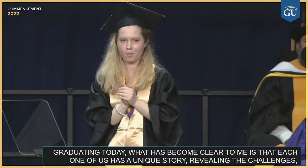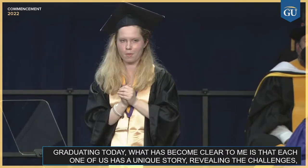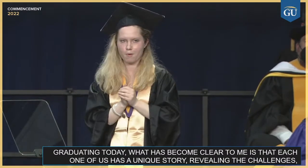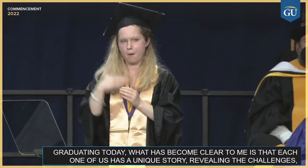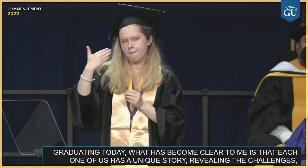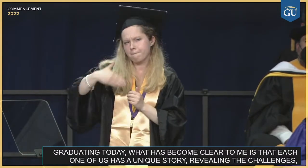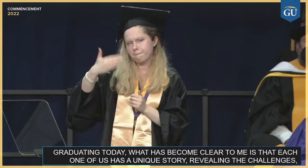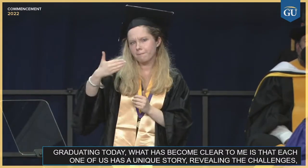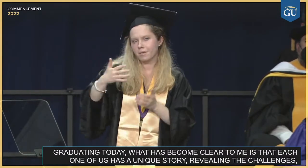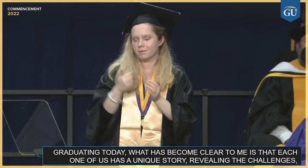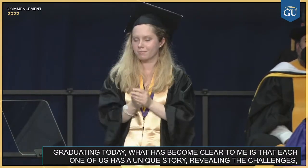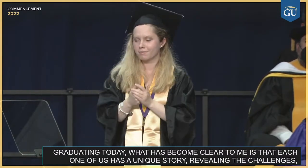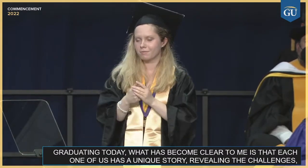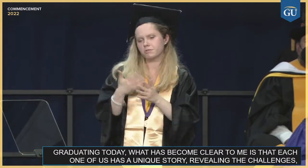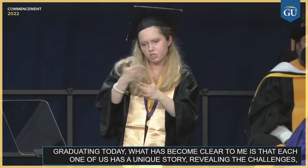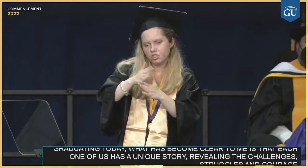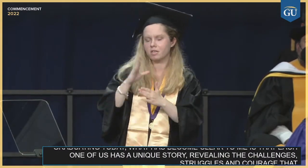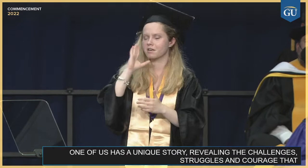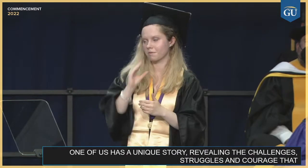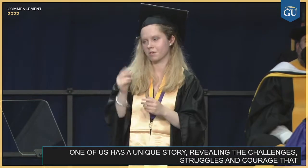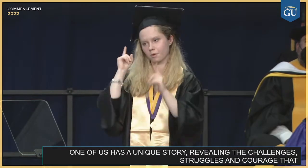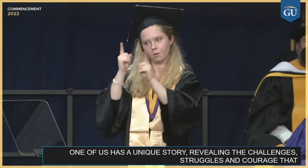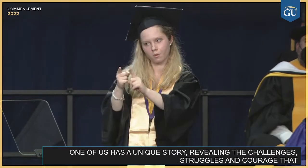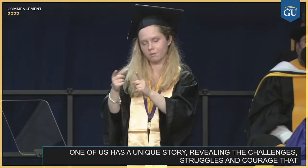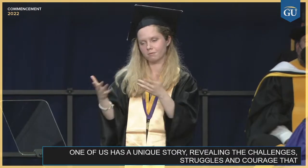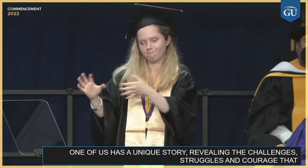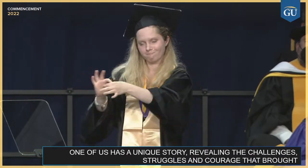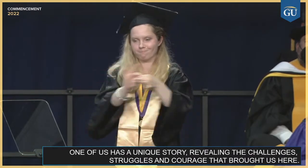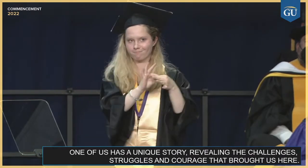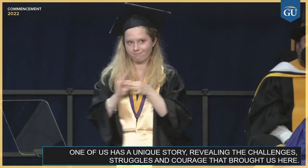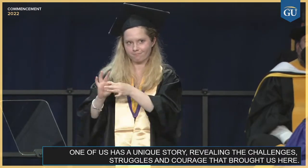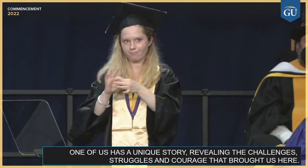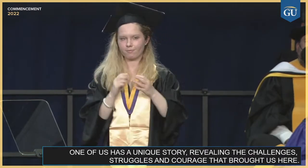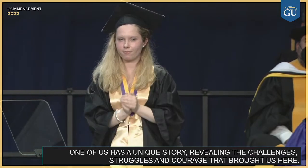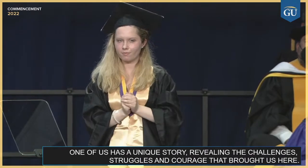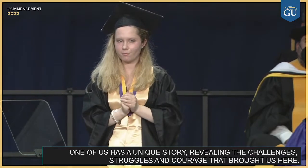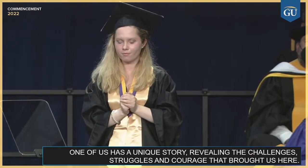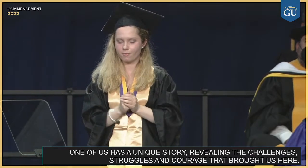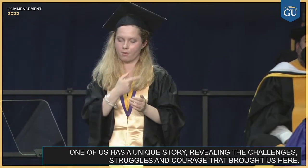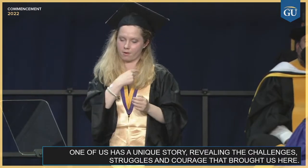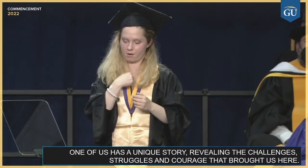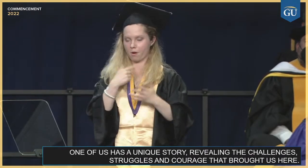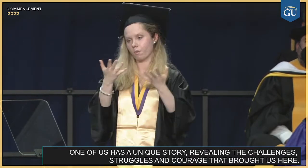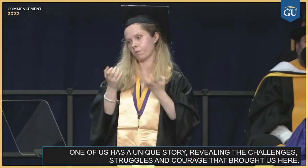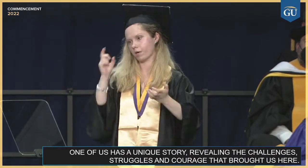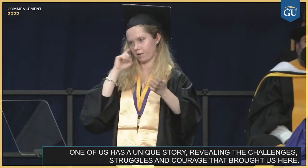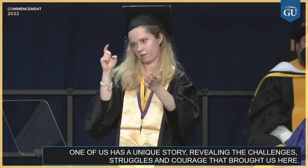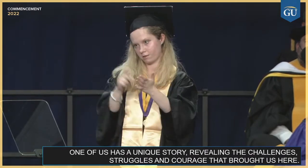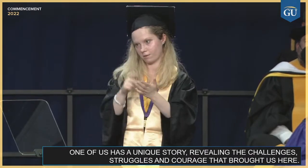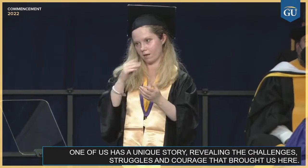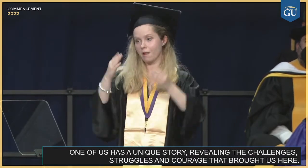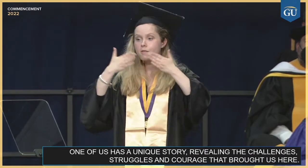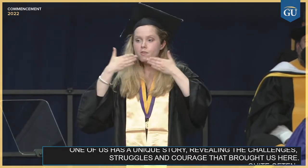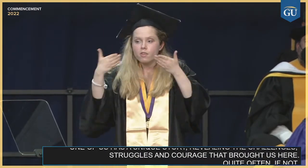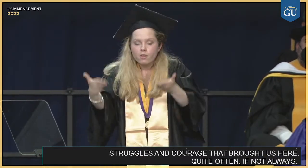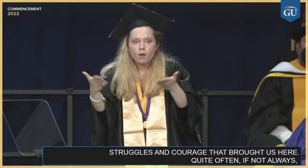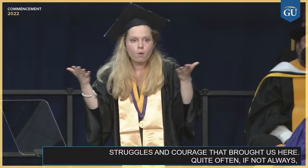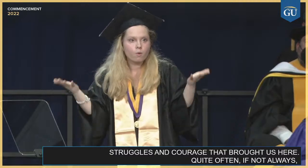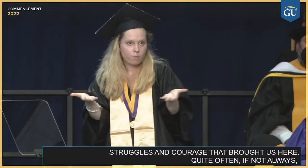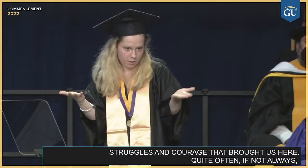and courage that brought us all here. And quite often, if not always, there are also shared